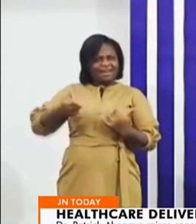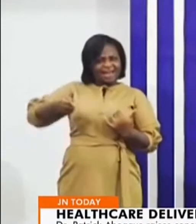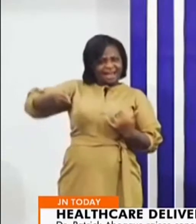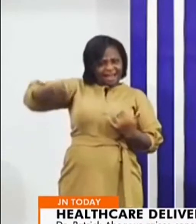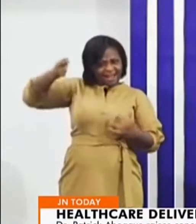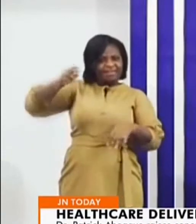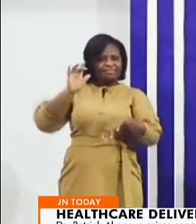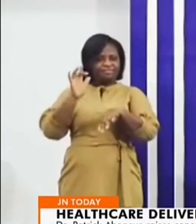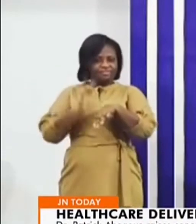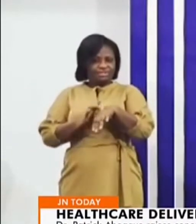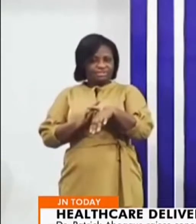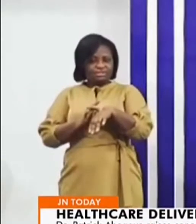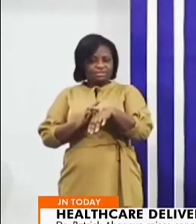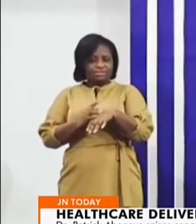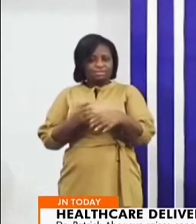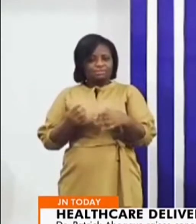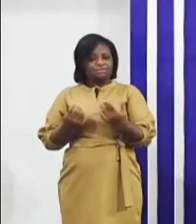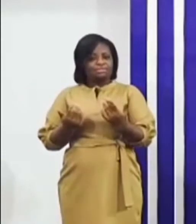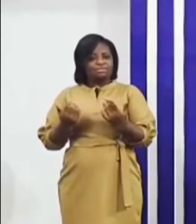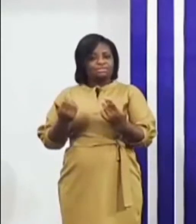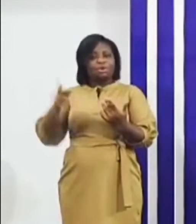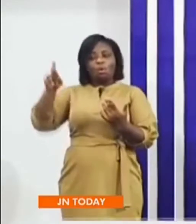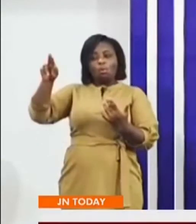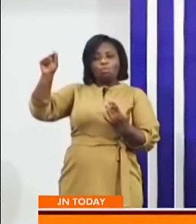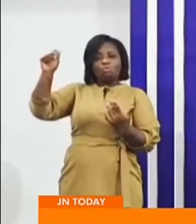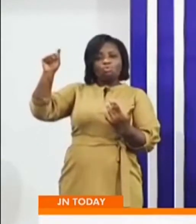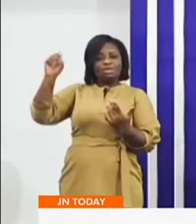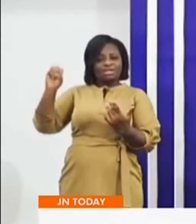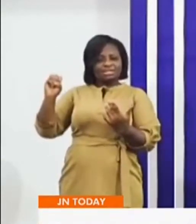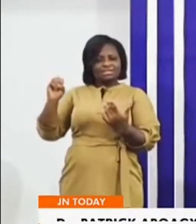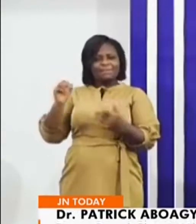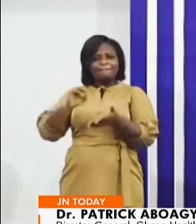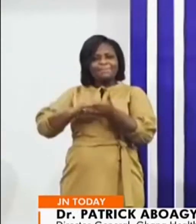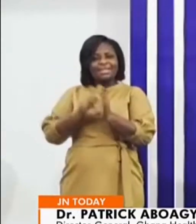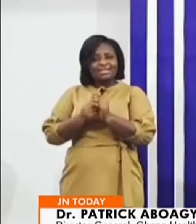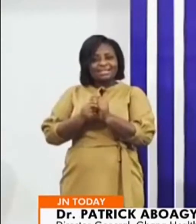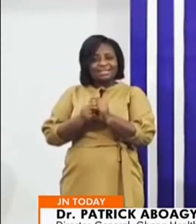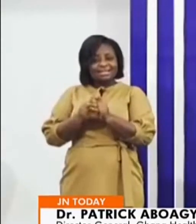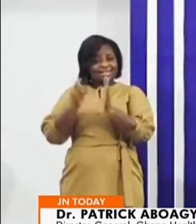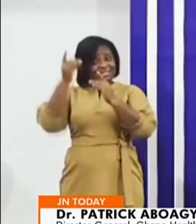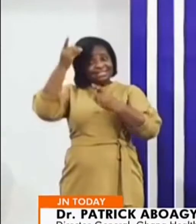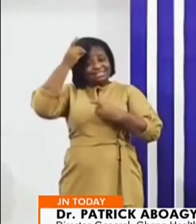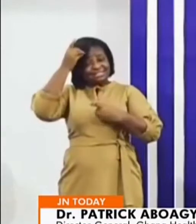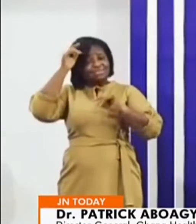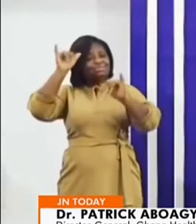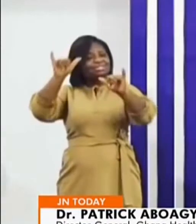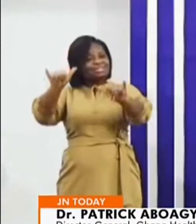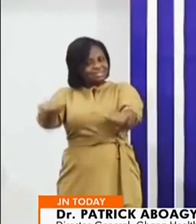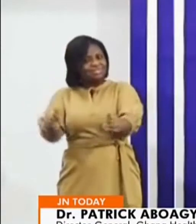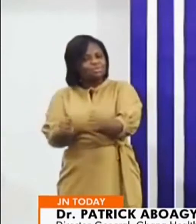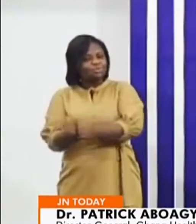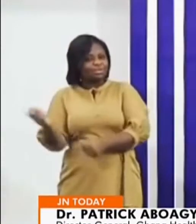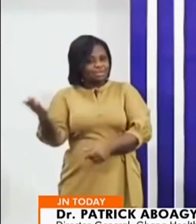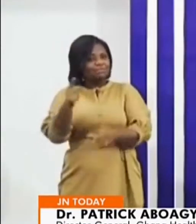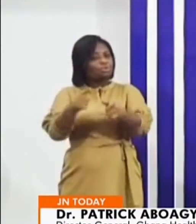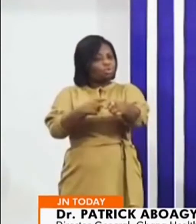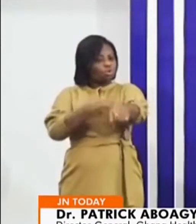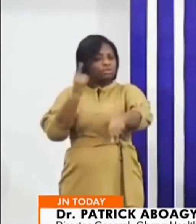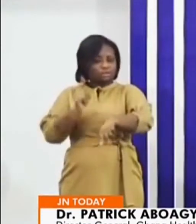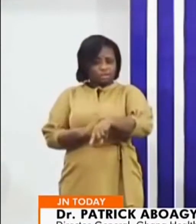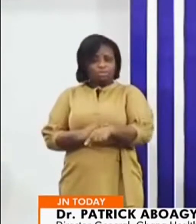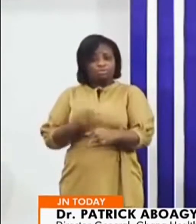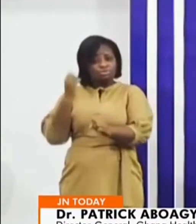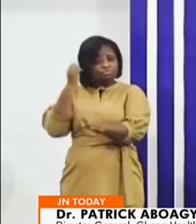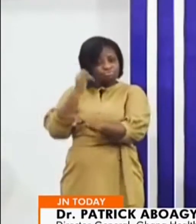rate below death what it means is that this disease may stay with us as the minister said and that we need to be